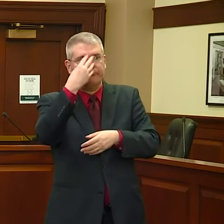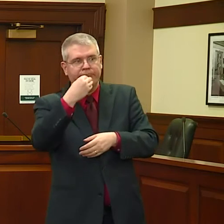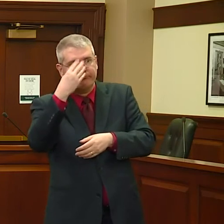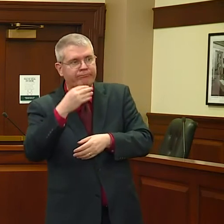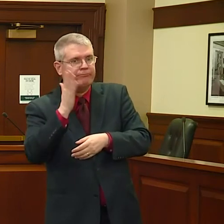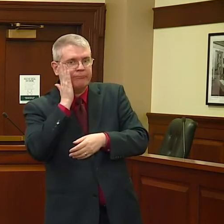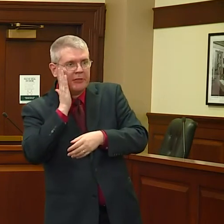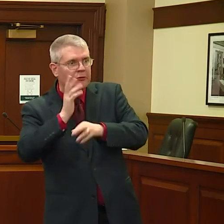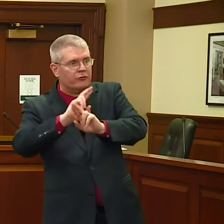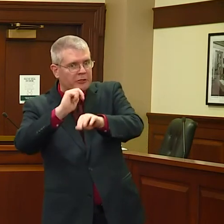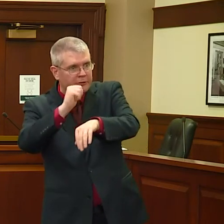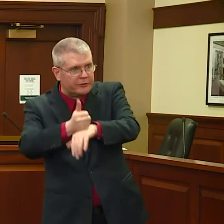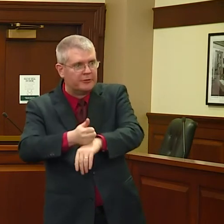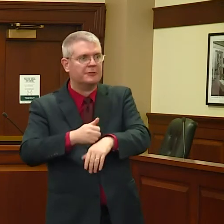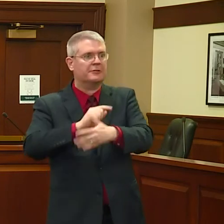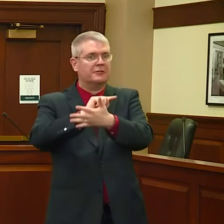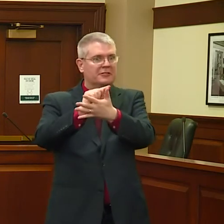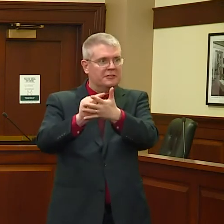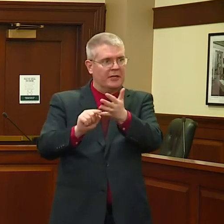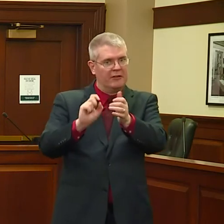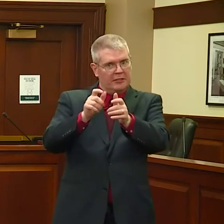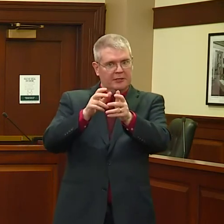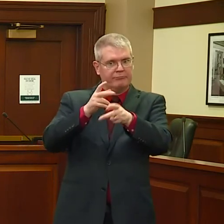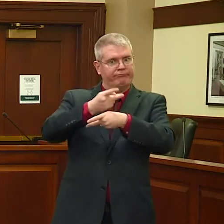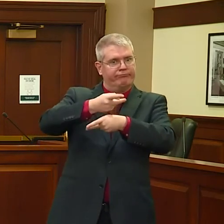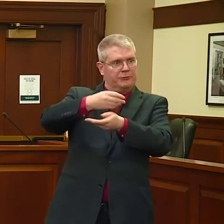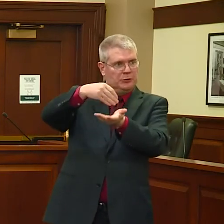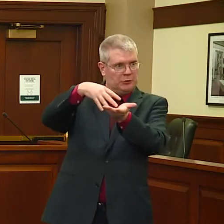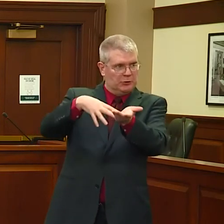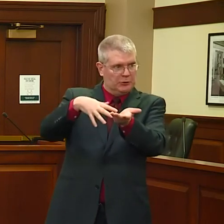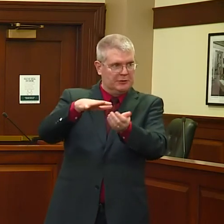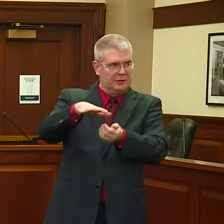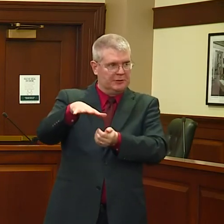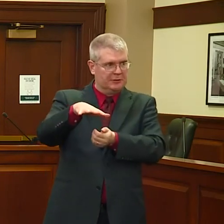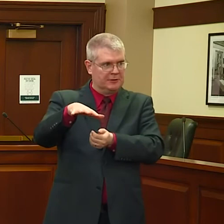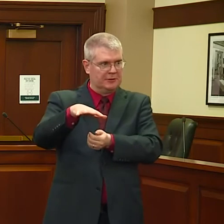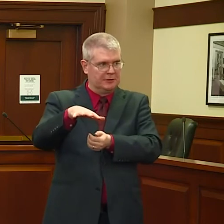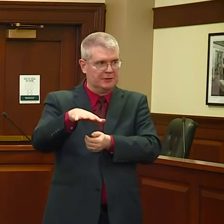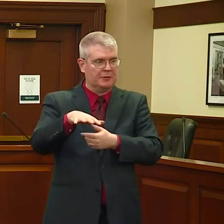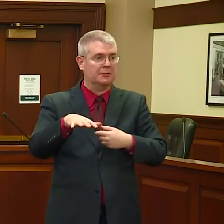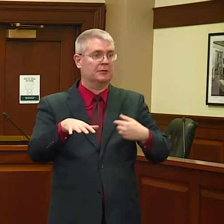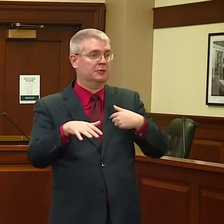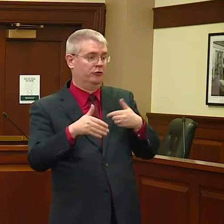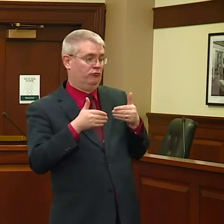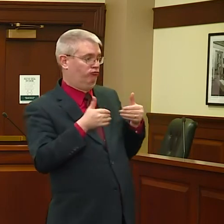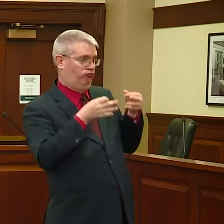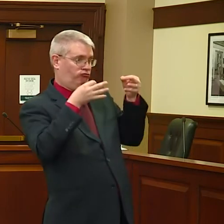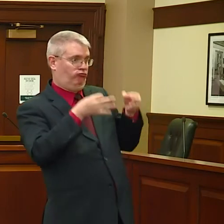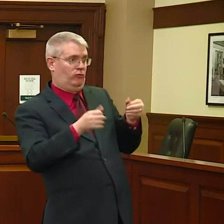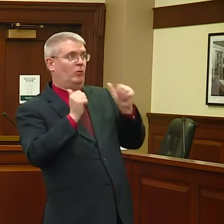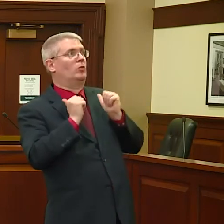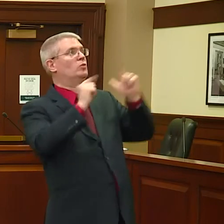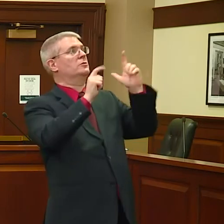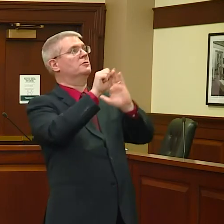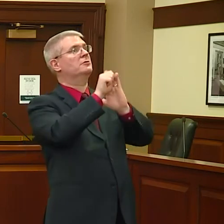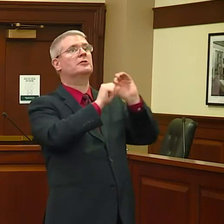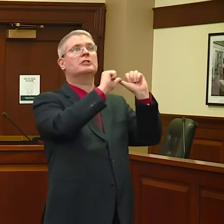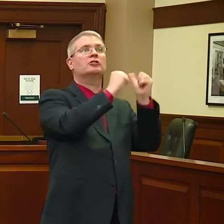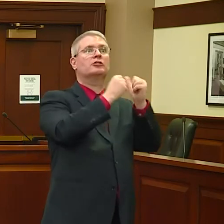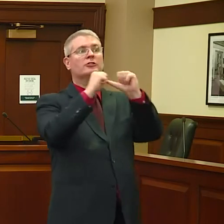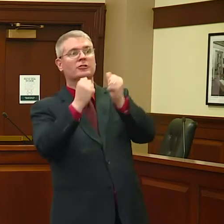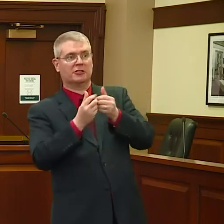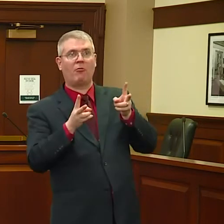reduction, they've got over 3 or 4 in federal money. That doesn't mean that we're not looking at what we